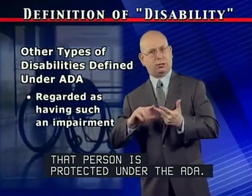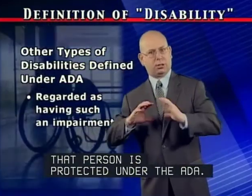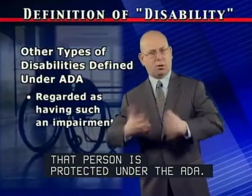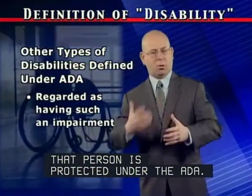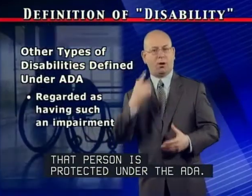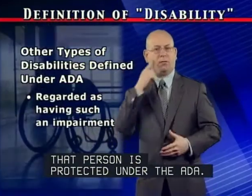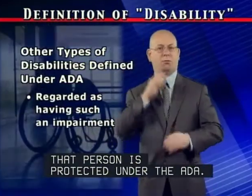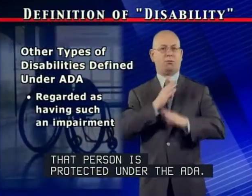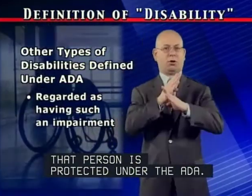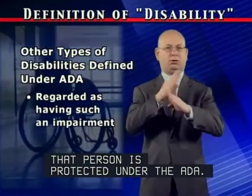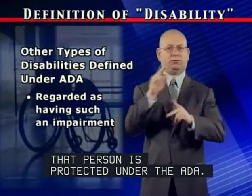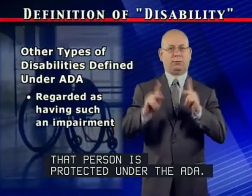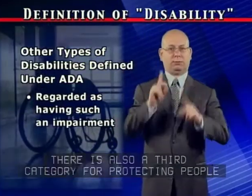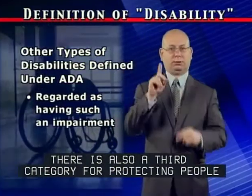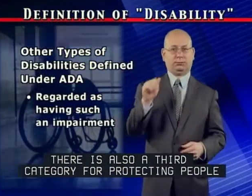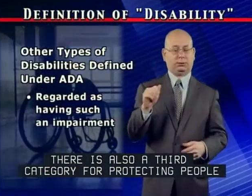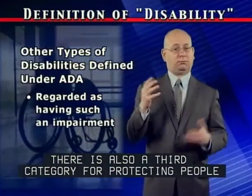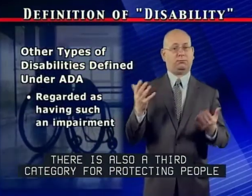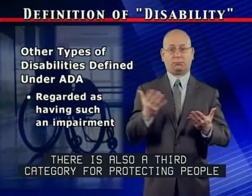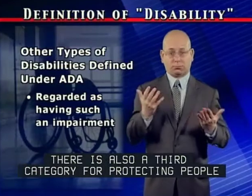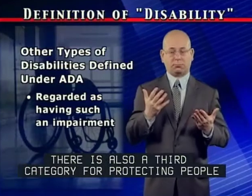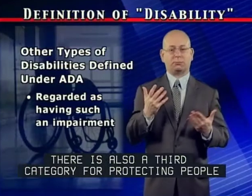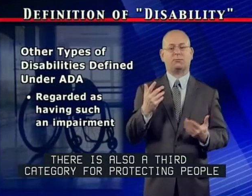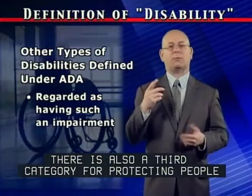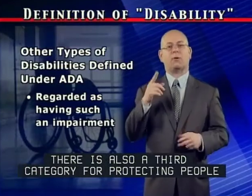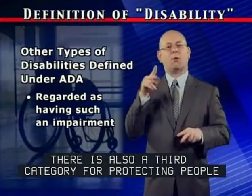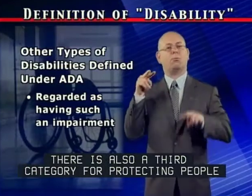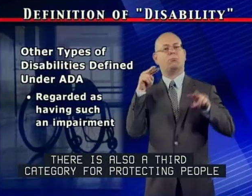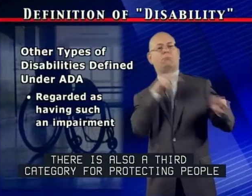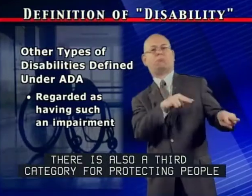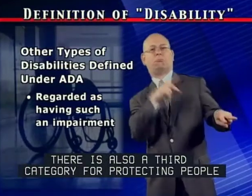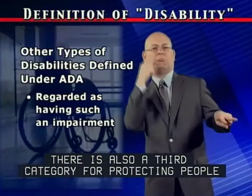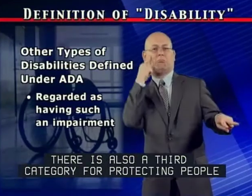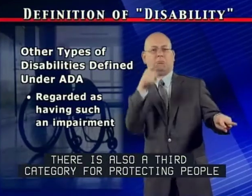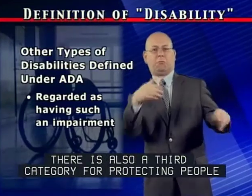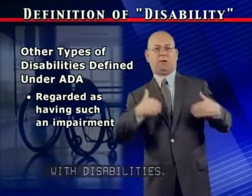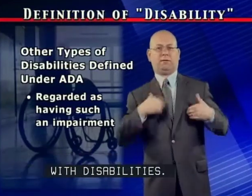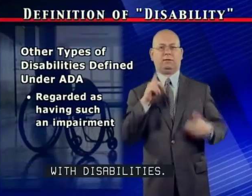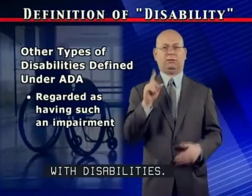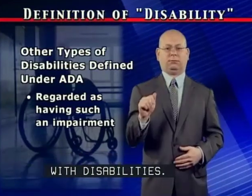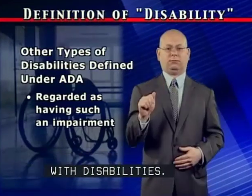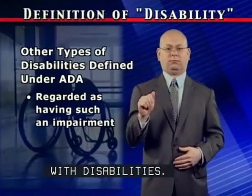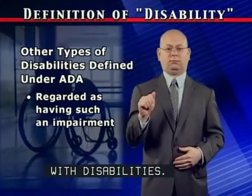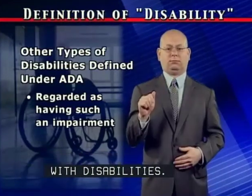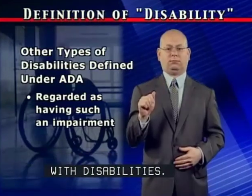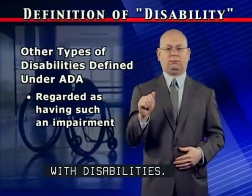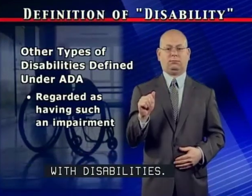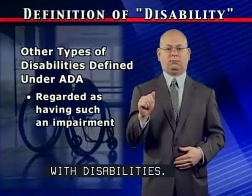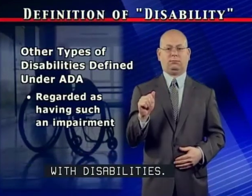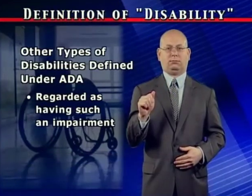ADA. There is also a third category for protecting people with disabilities.